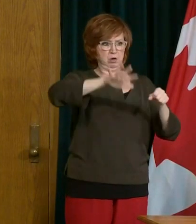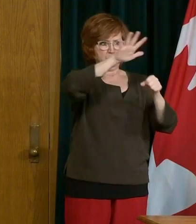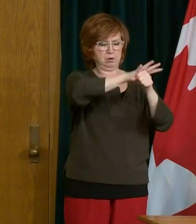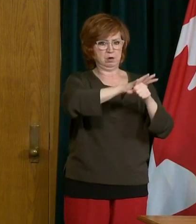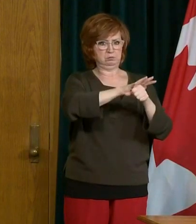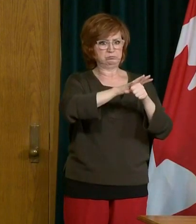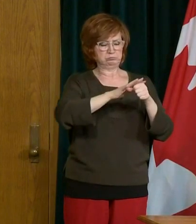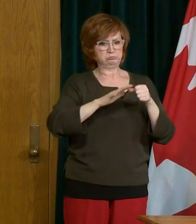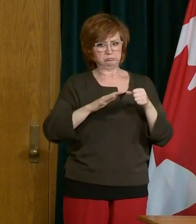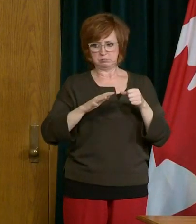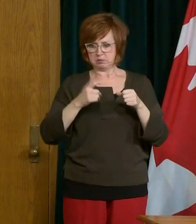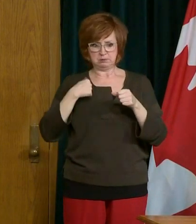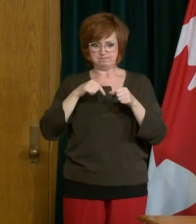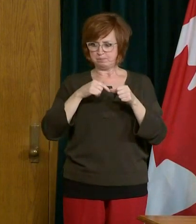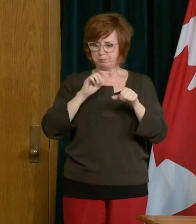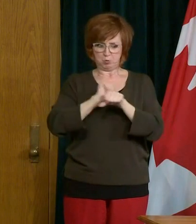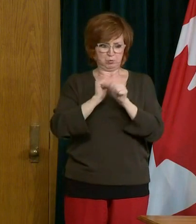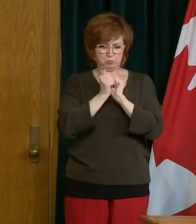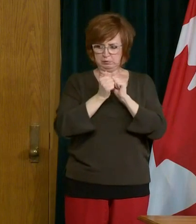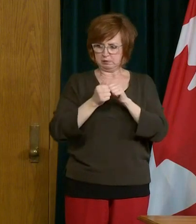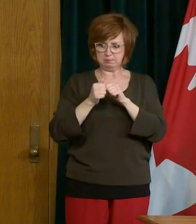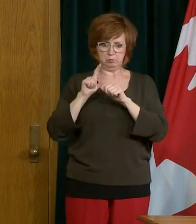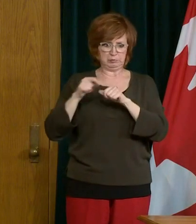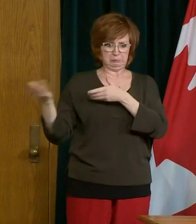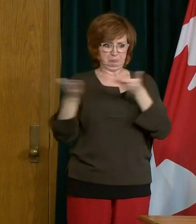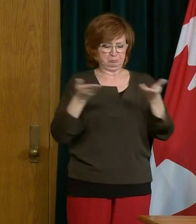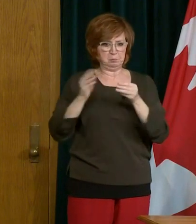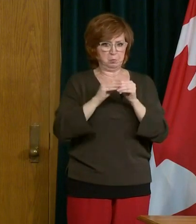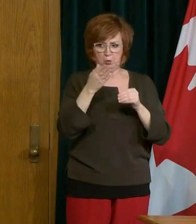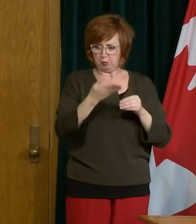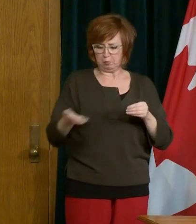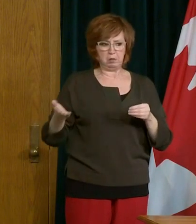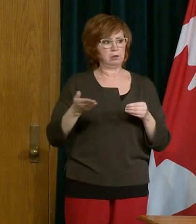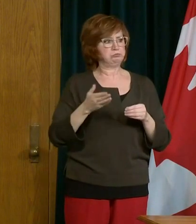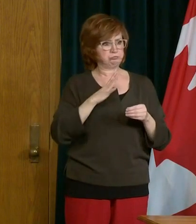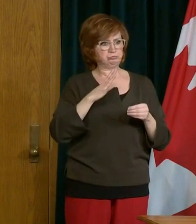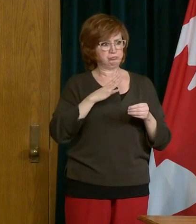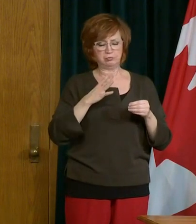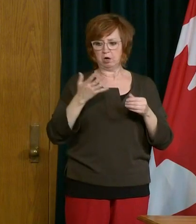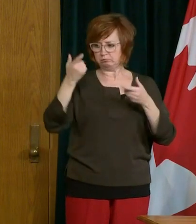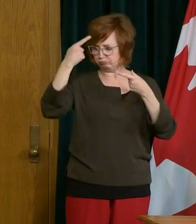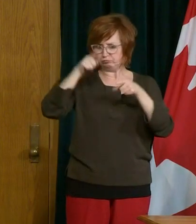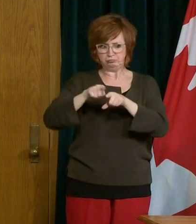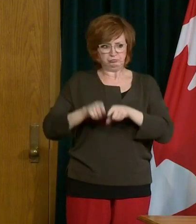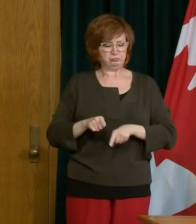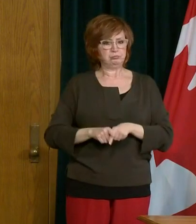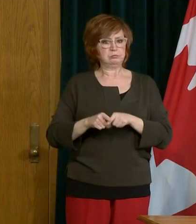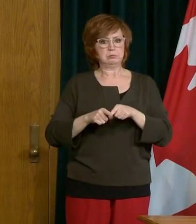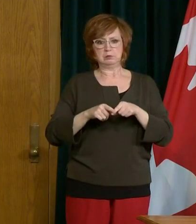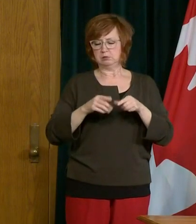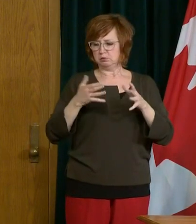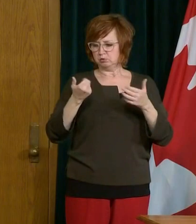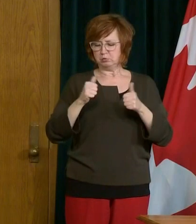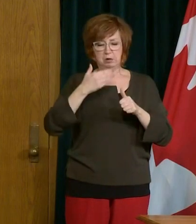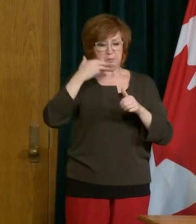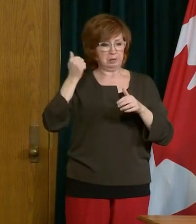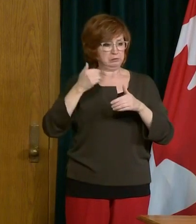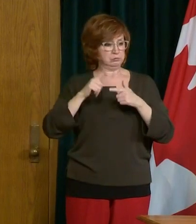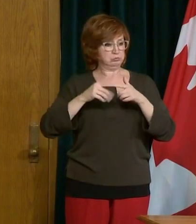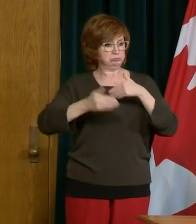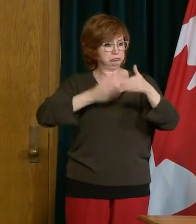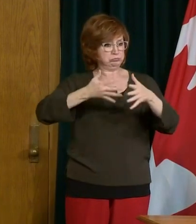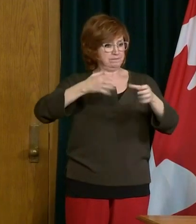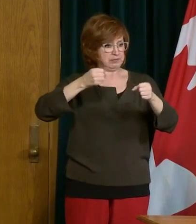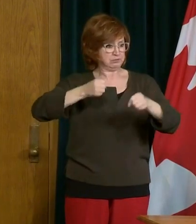brought in a very short period of time. And my understanding is where that has occurred, that there has been